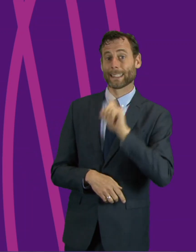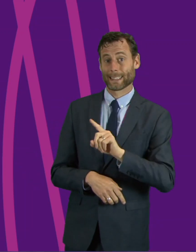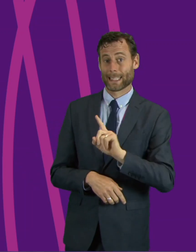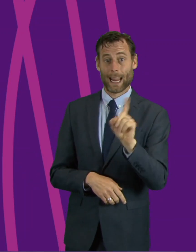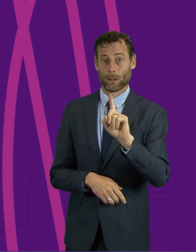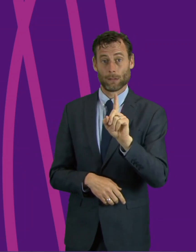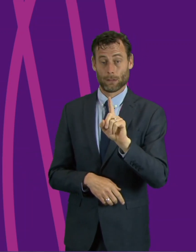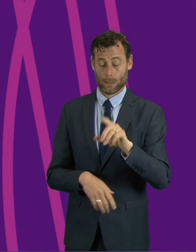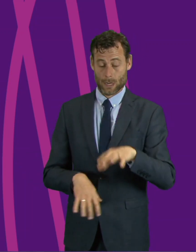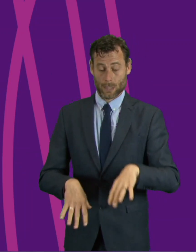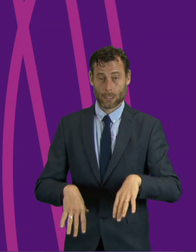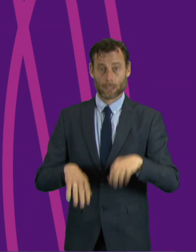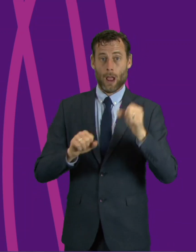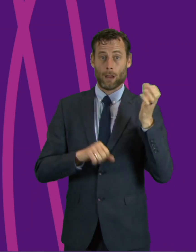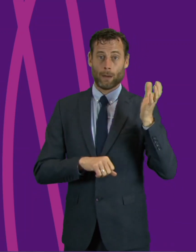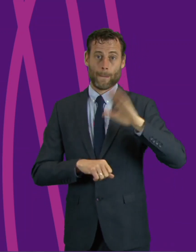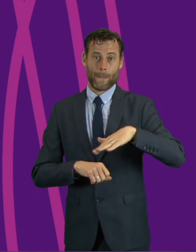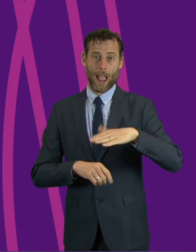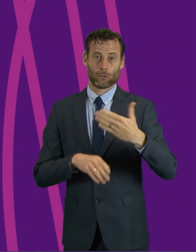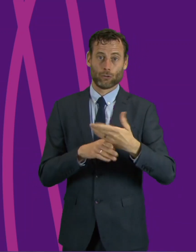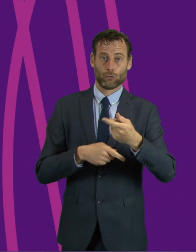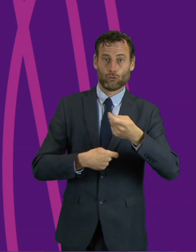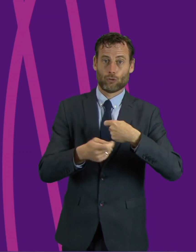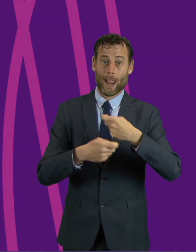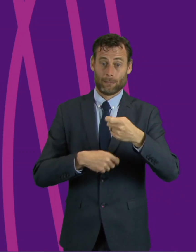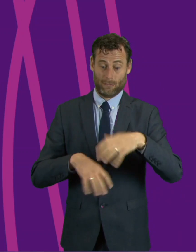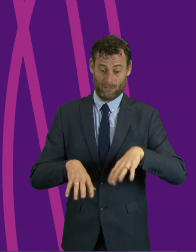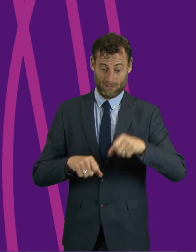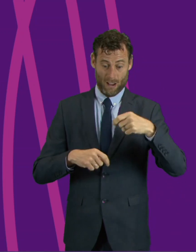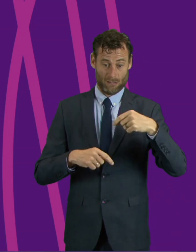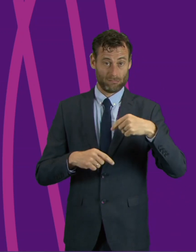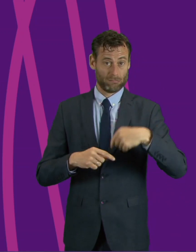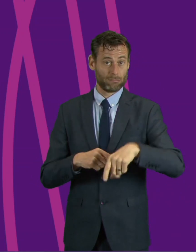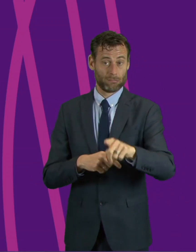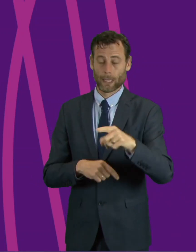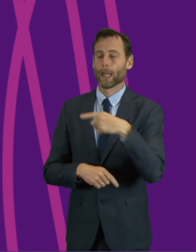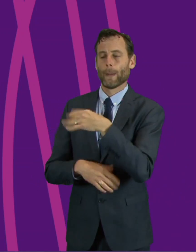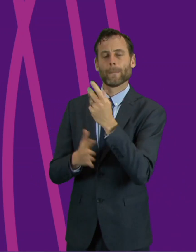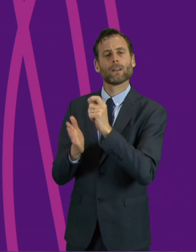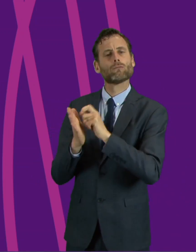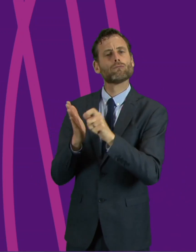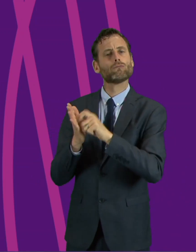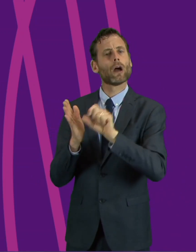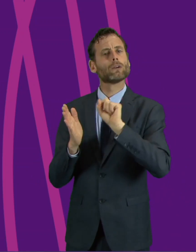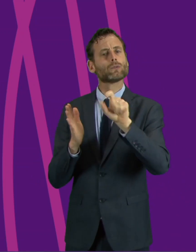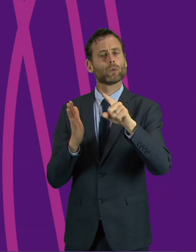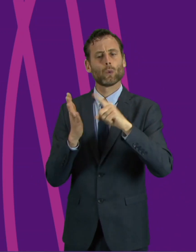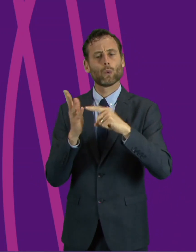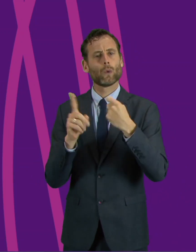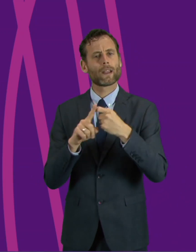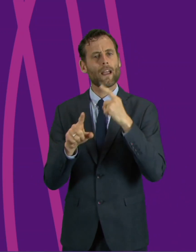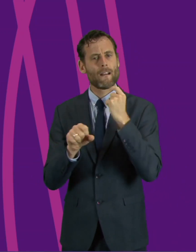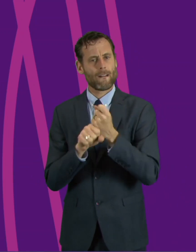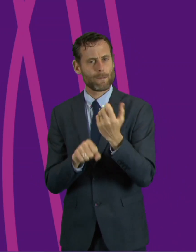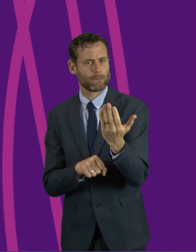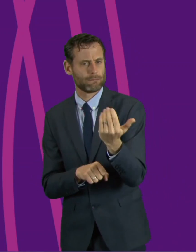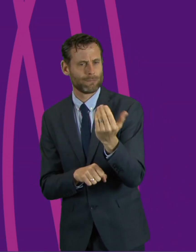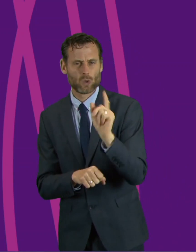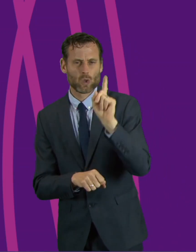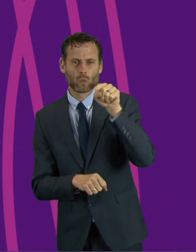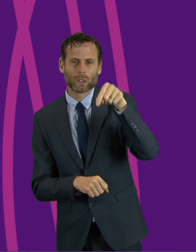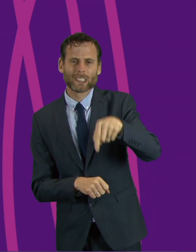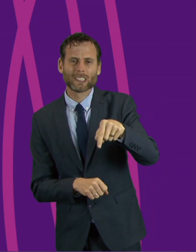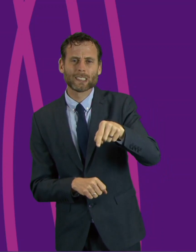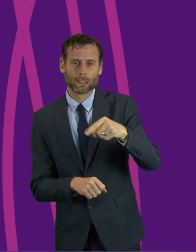would restart that afternoon. He has written to the UK Government seeking meaningful engagement in that process to ensure